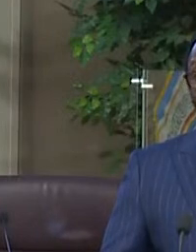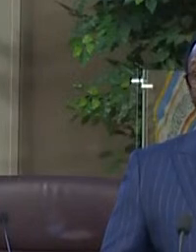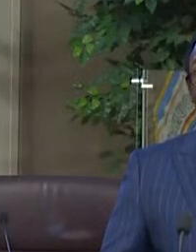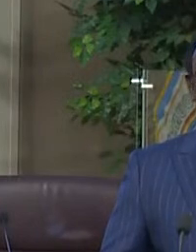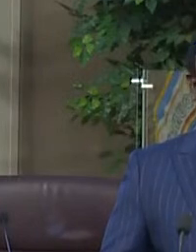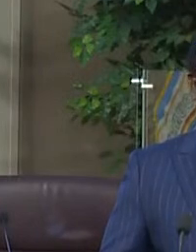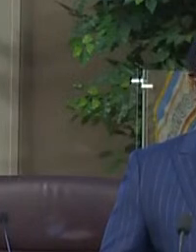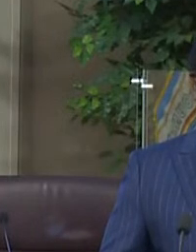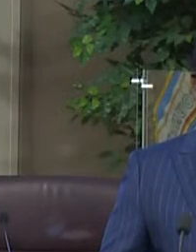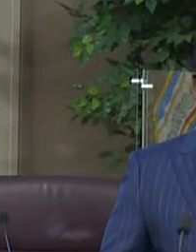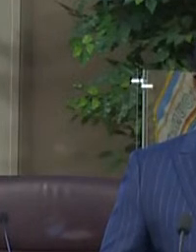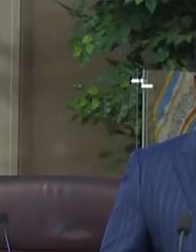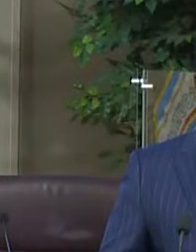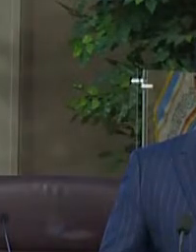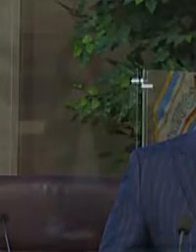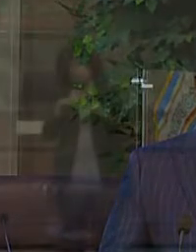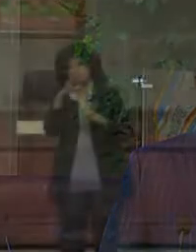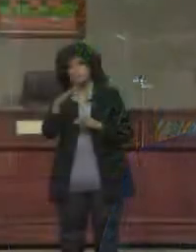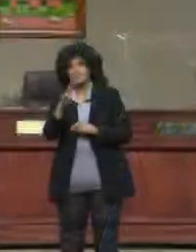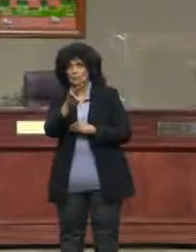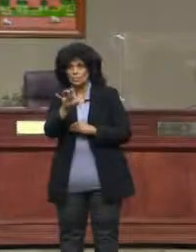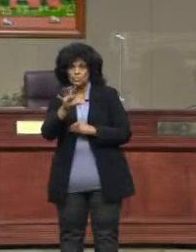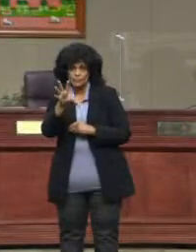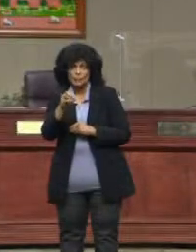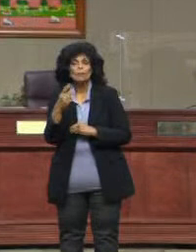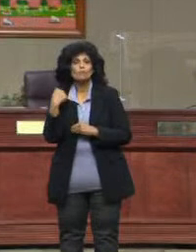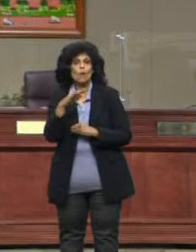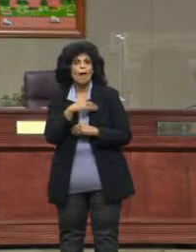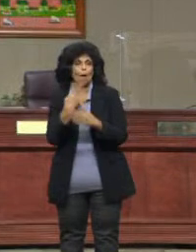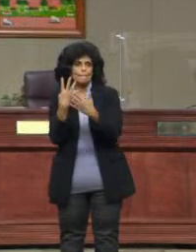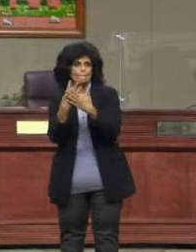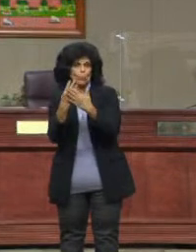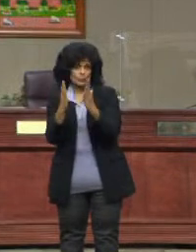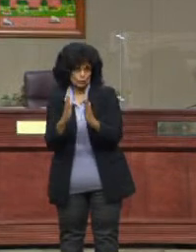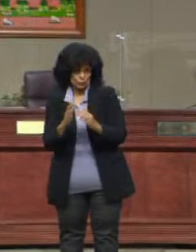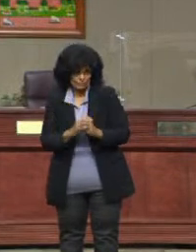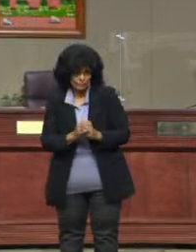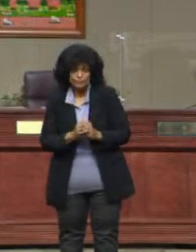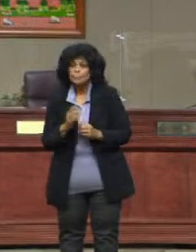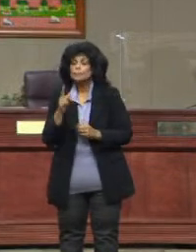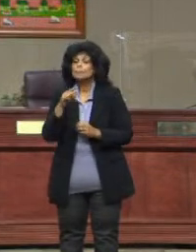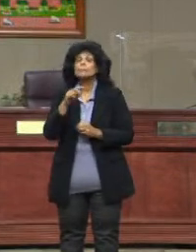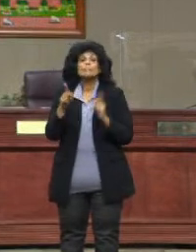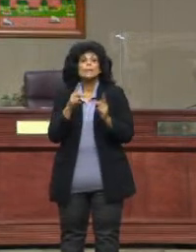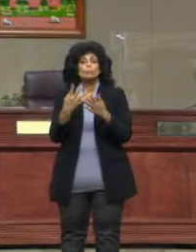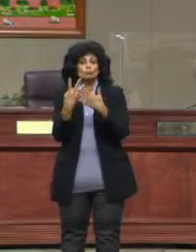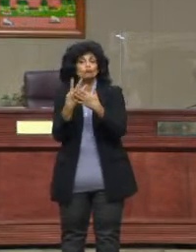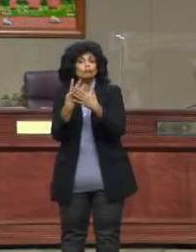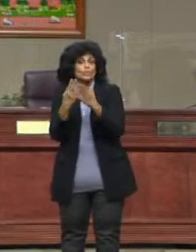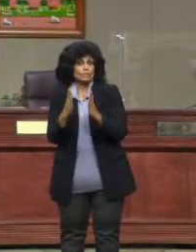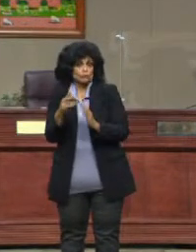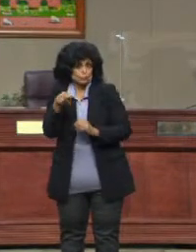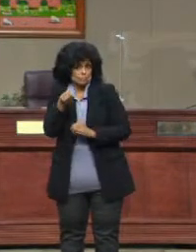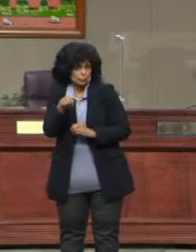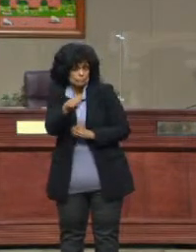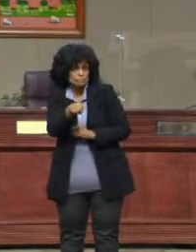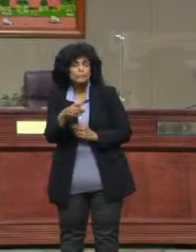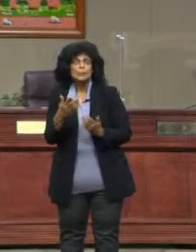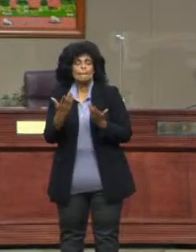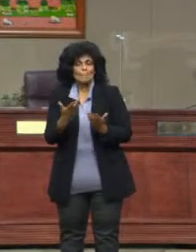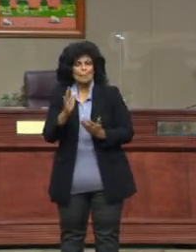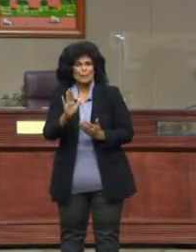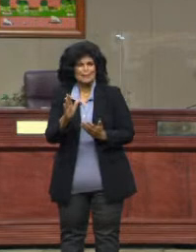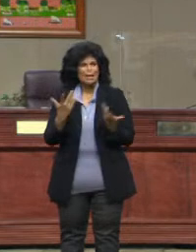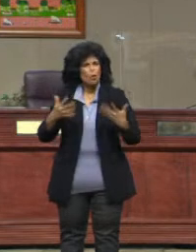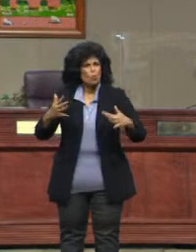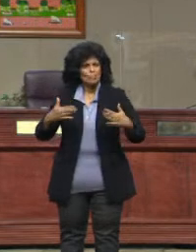population last Friday. The COVID-19 vaccine was given to those inmates with medical vulnerabilities and those